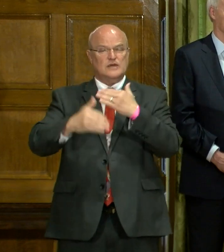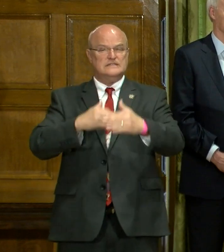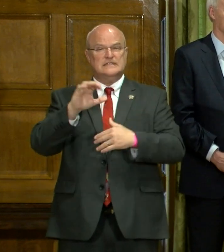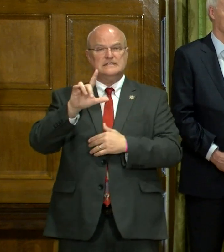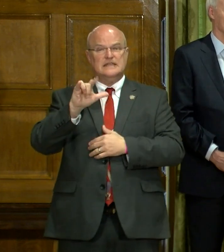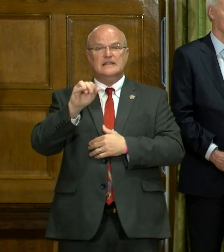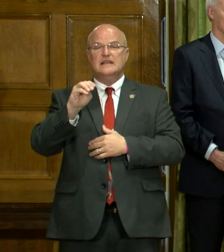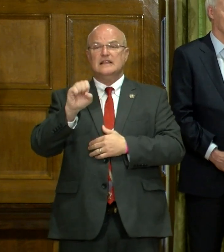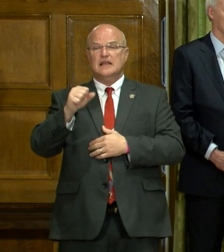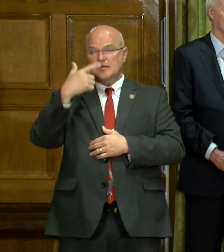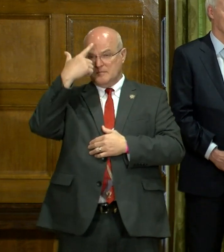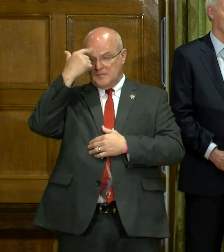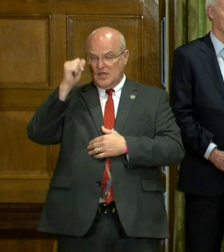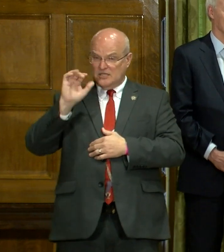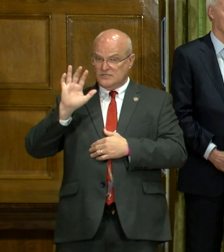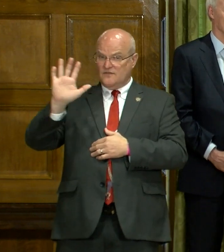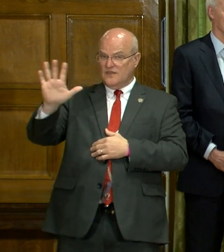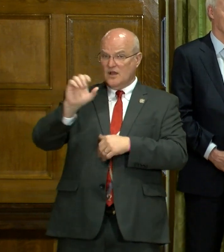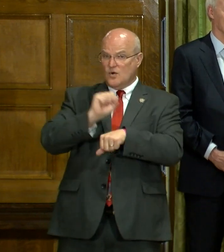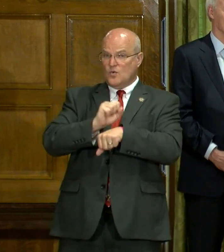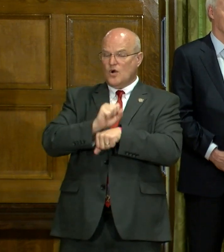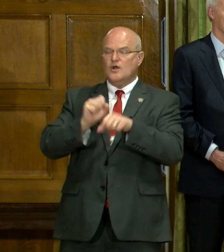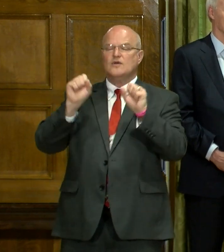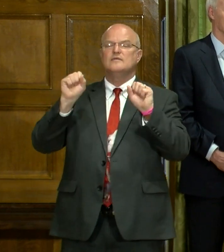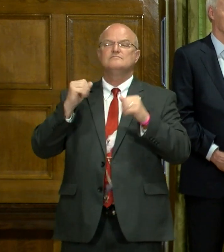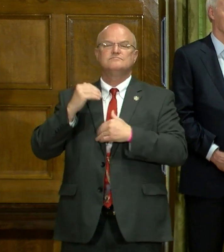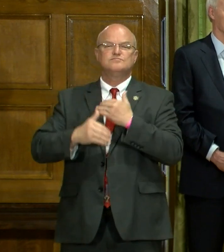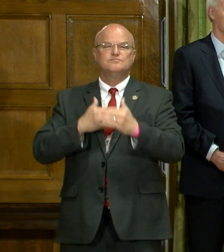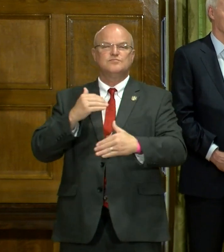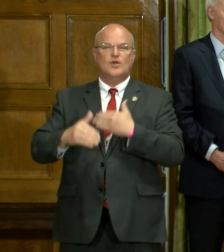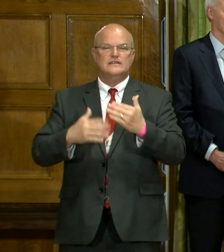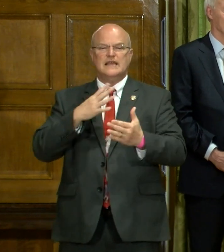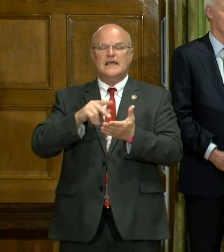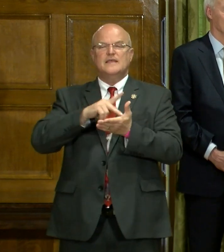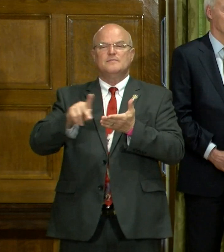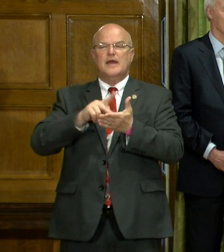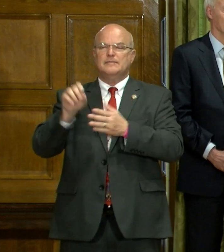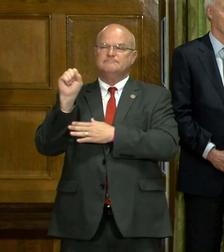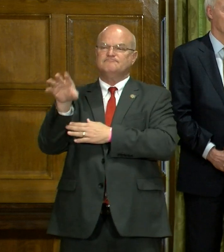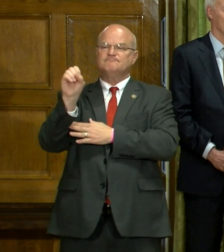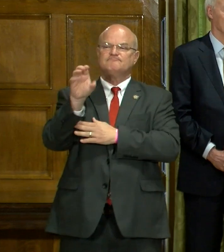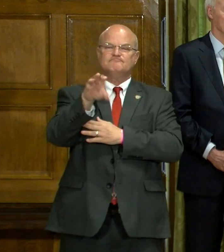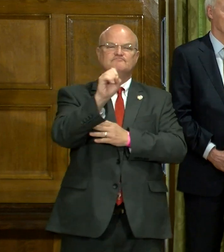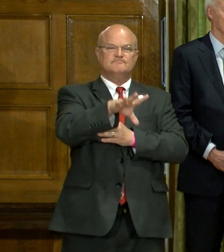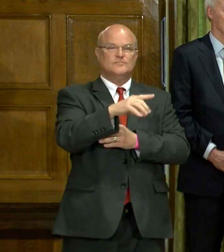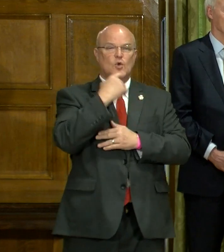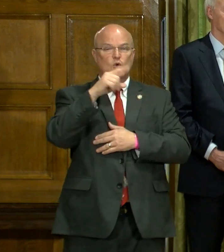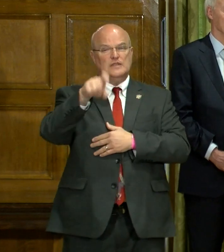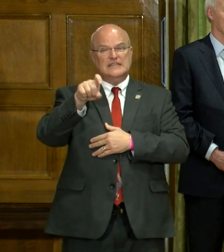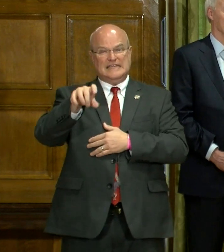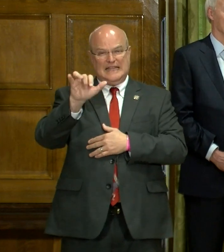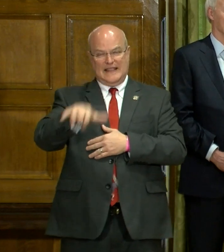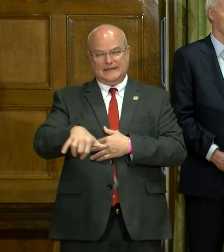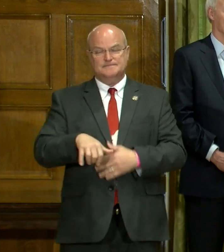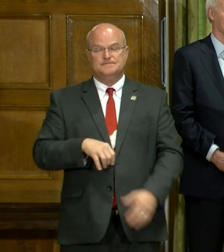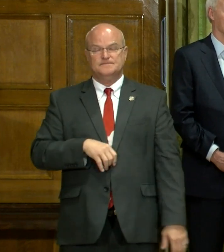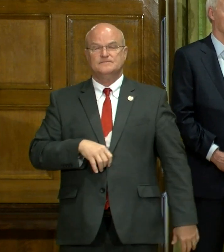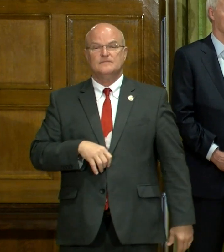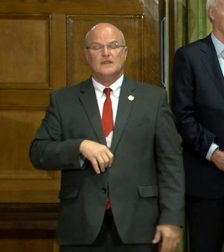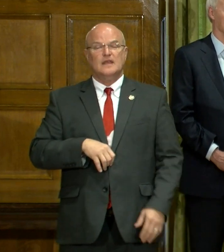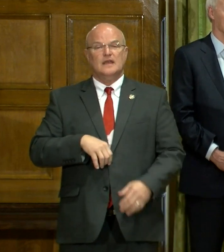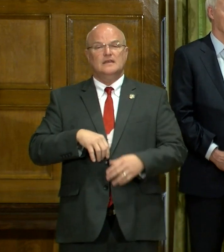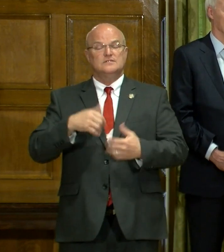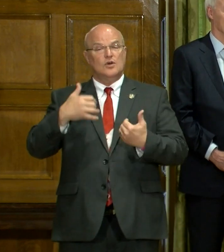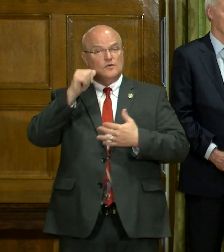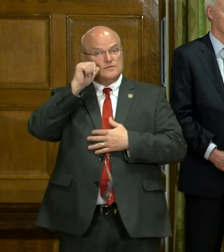claims. It's because of their hard work that we've been able to process the claims and get the payments out to everyone who is in need of them. An